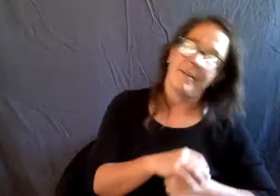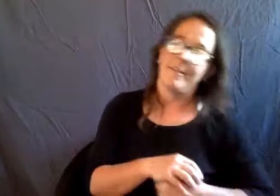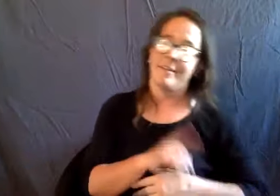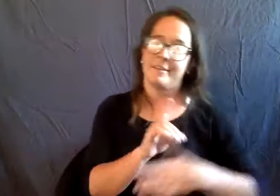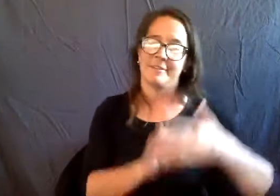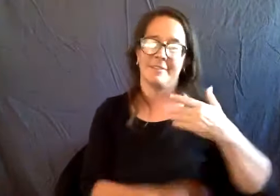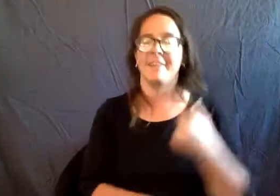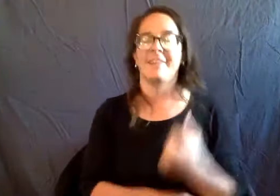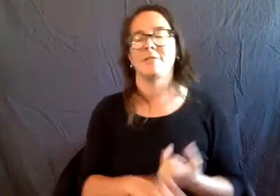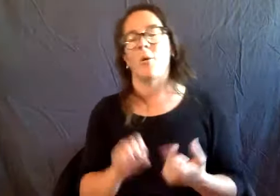gotten that bad.